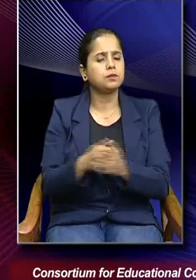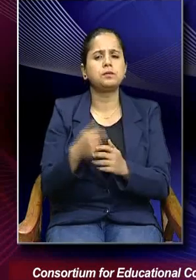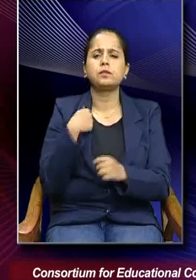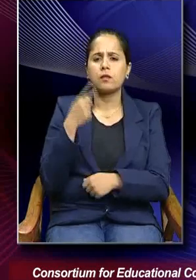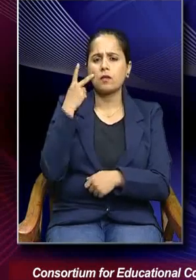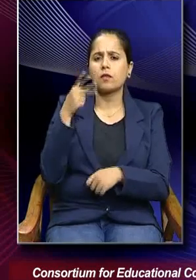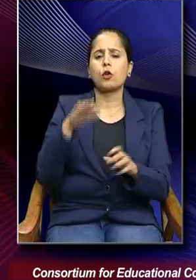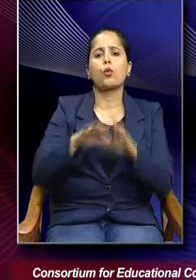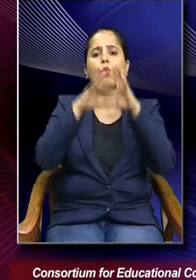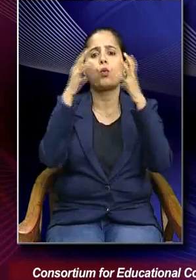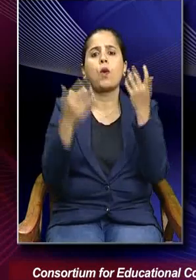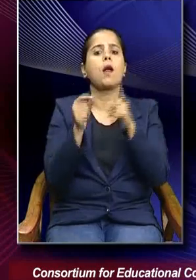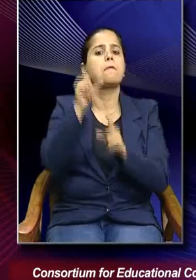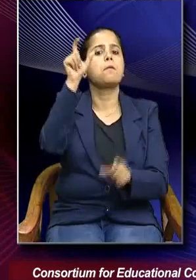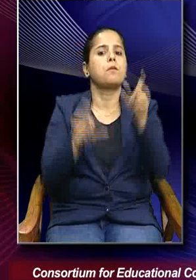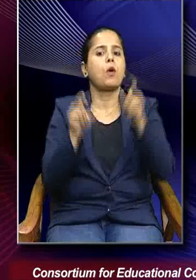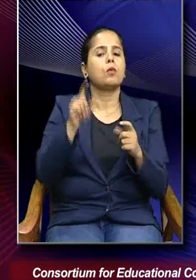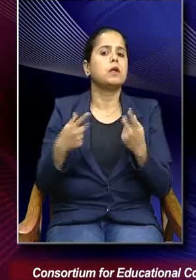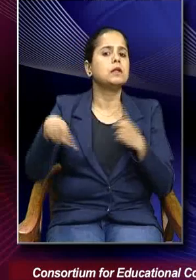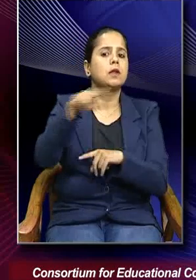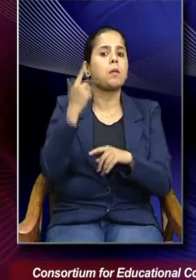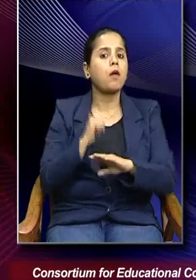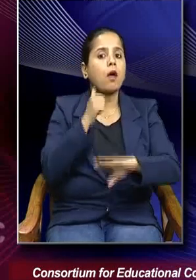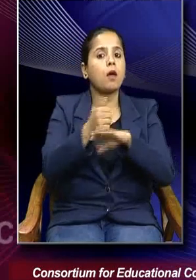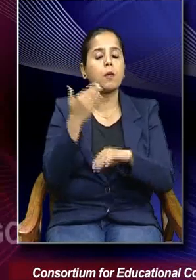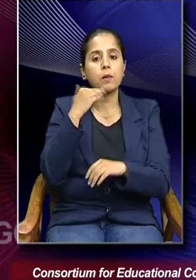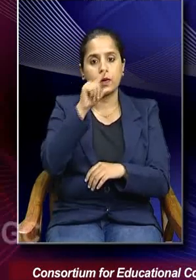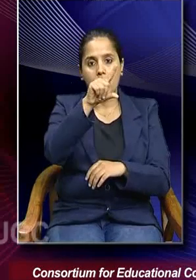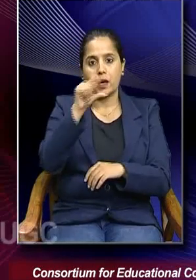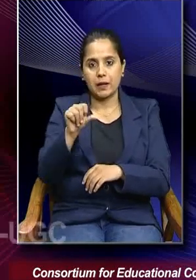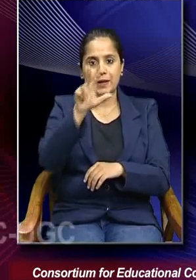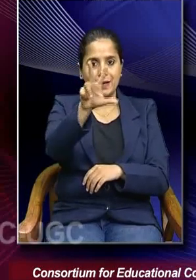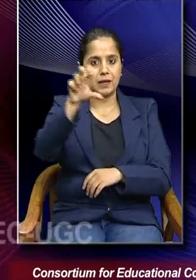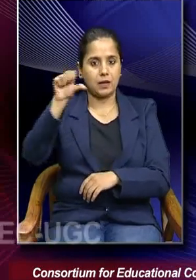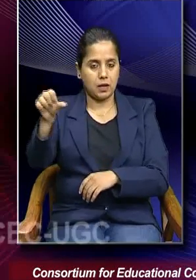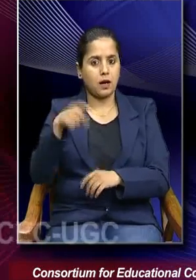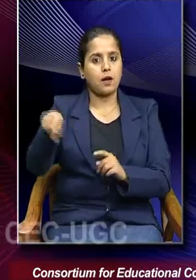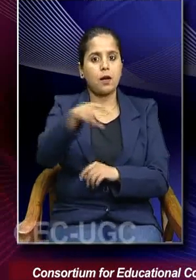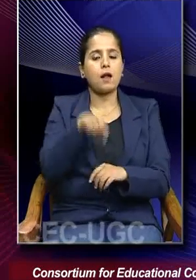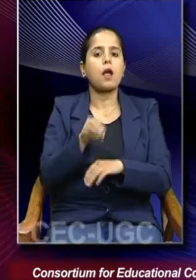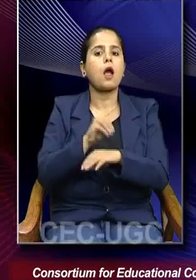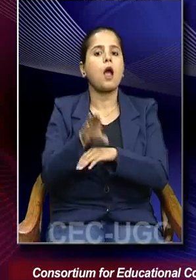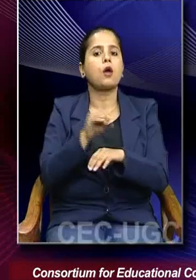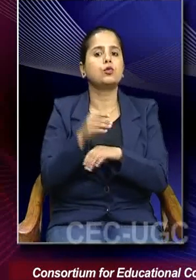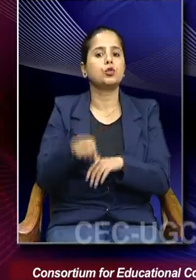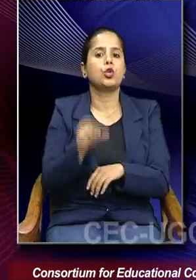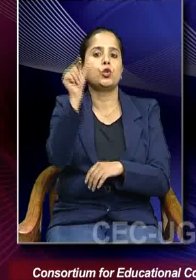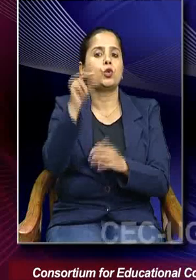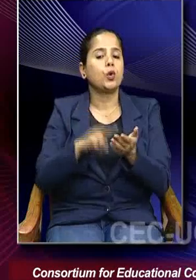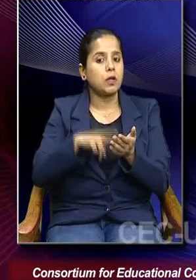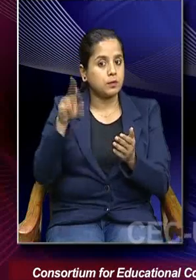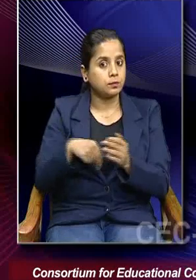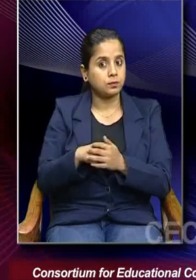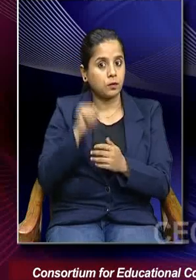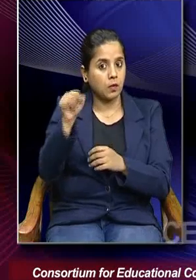the World Population Day, was actually established in 1989 by the Council of United